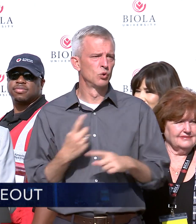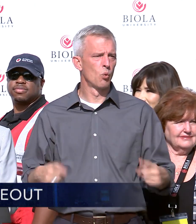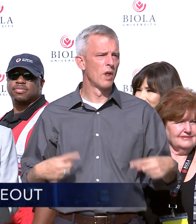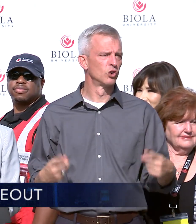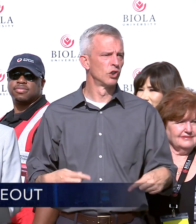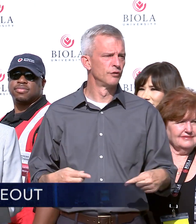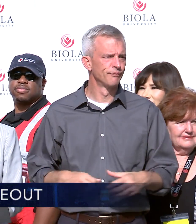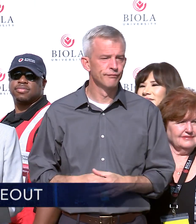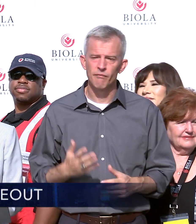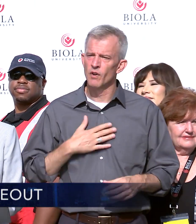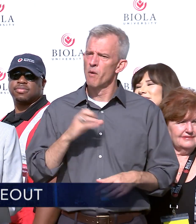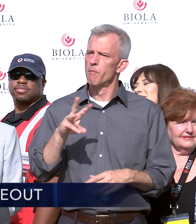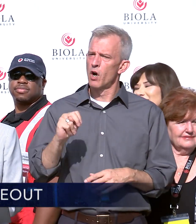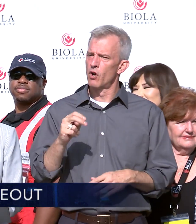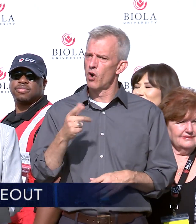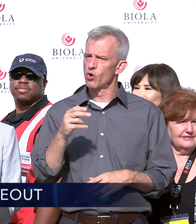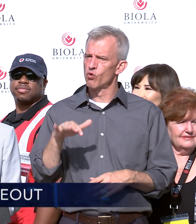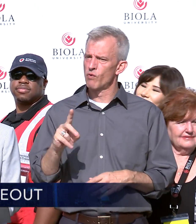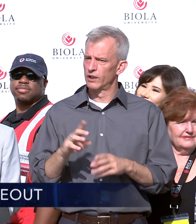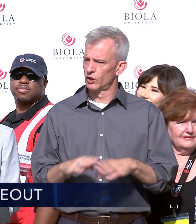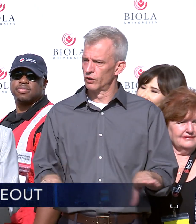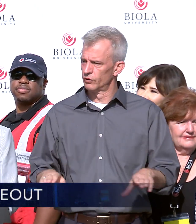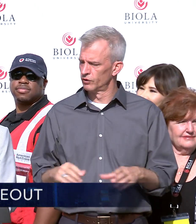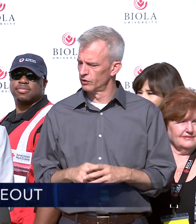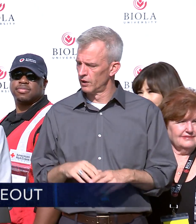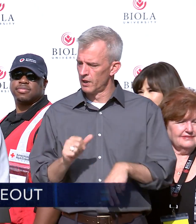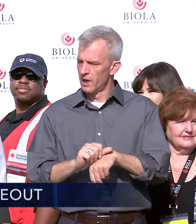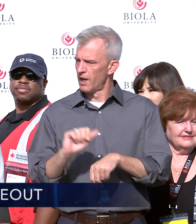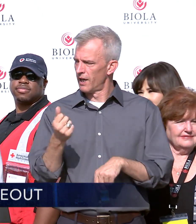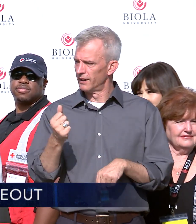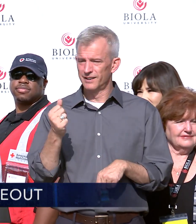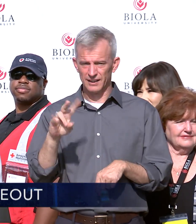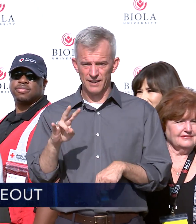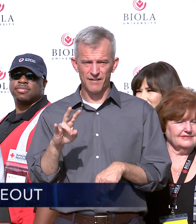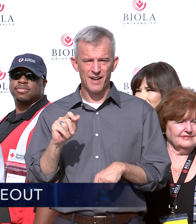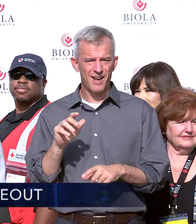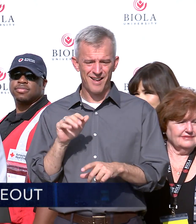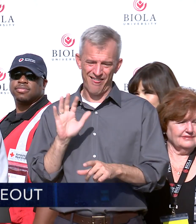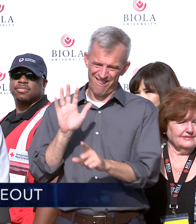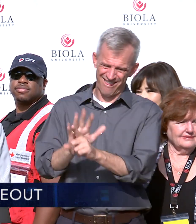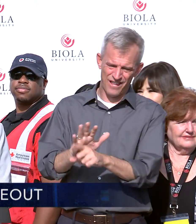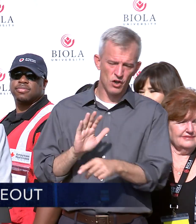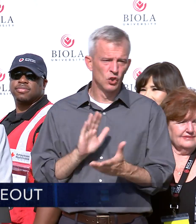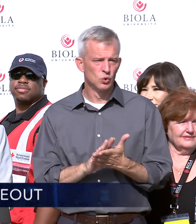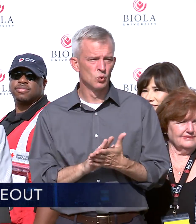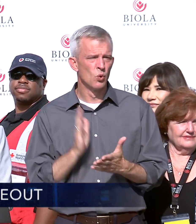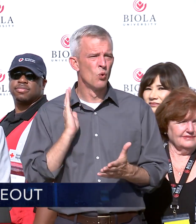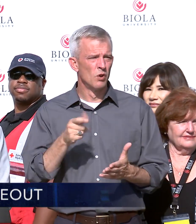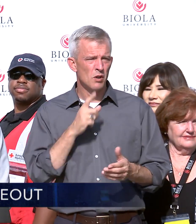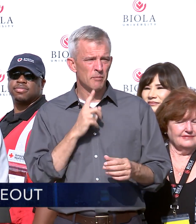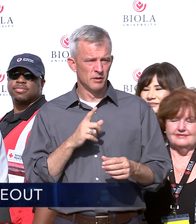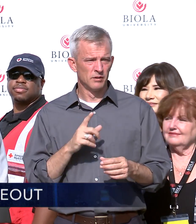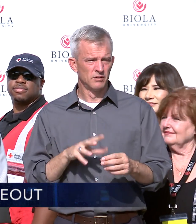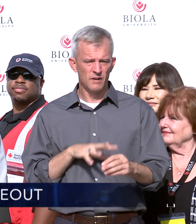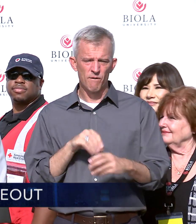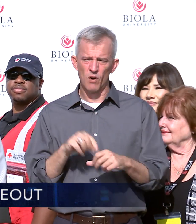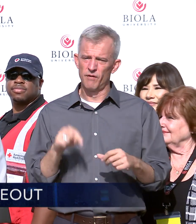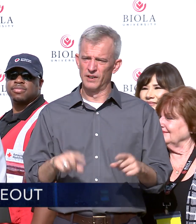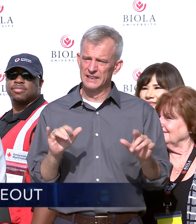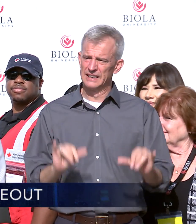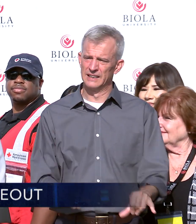own grandchildren this morning across the county at 1017 at their school will be participating in this same